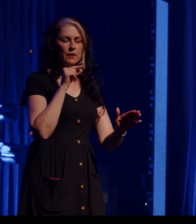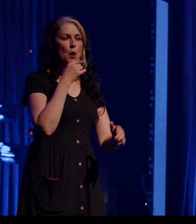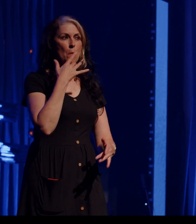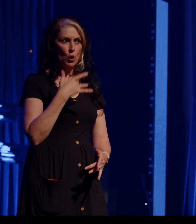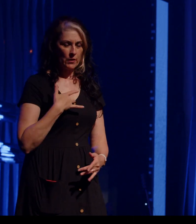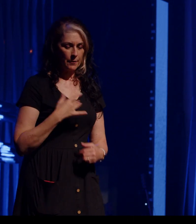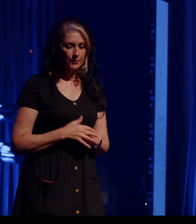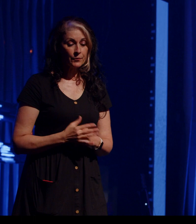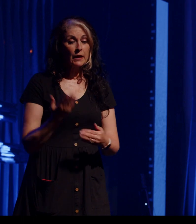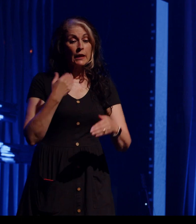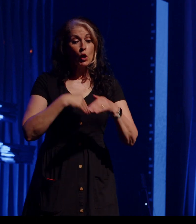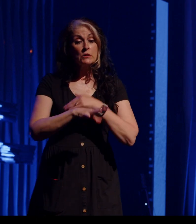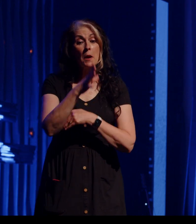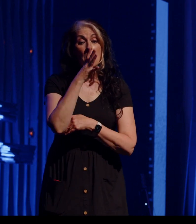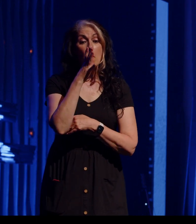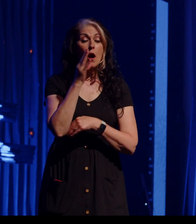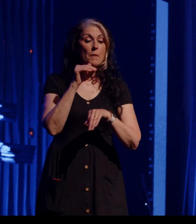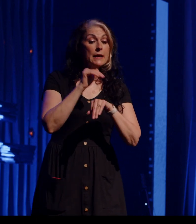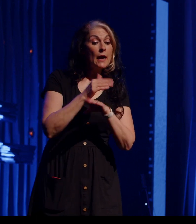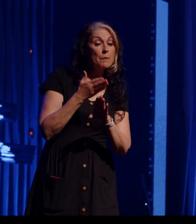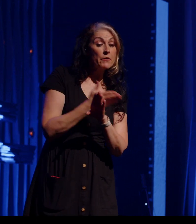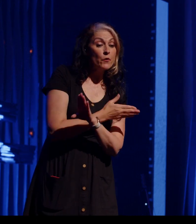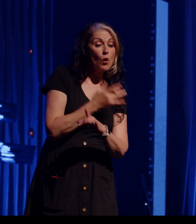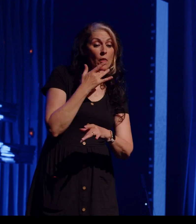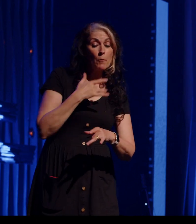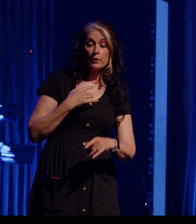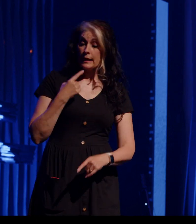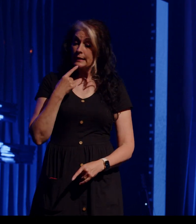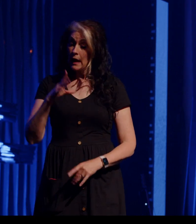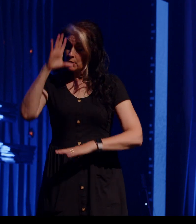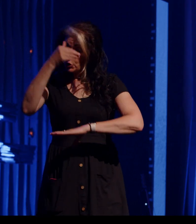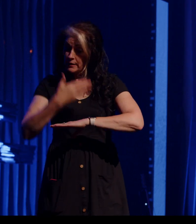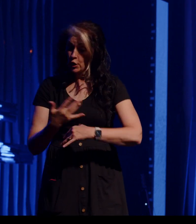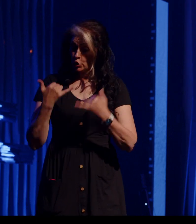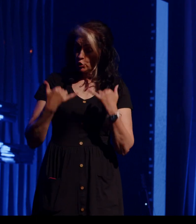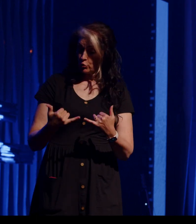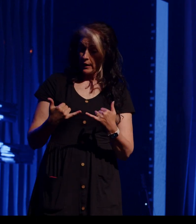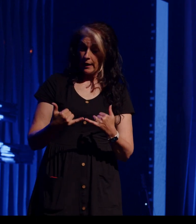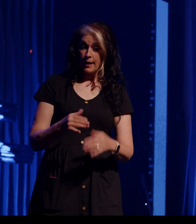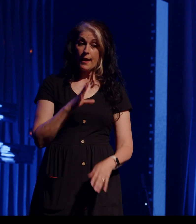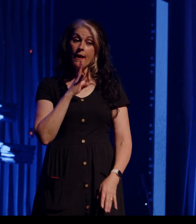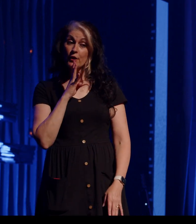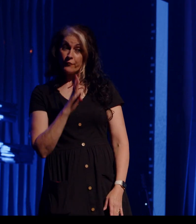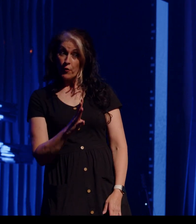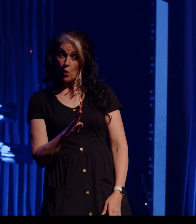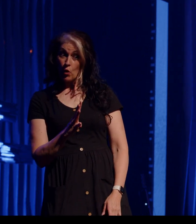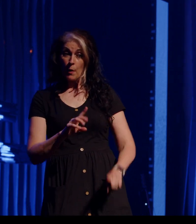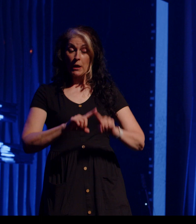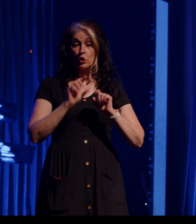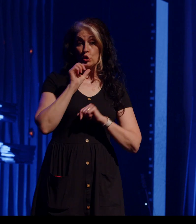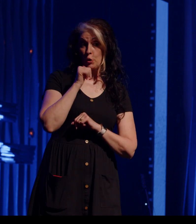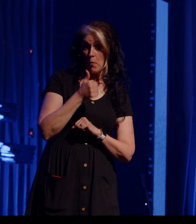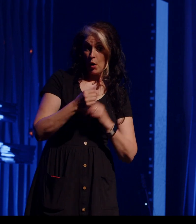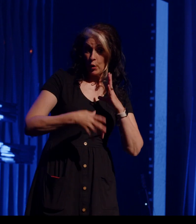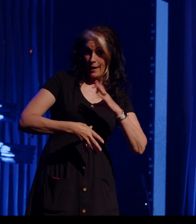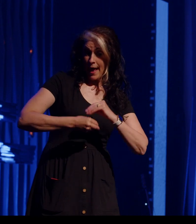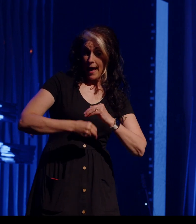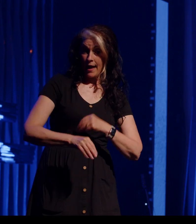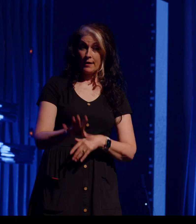And she comes in at night, the day before his birthday, and she says, today you are 4, but tomorrow we're going to